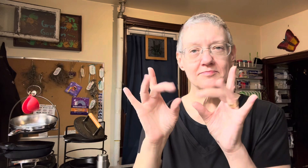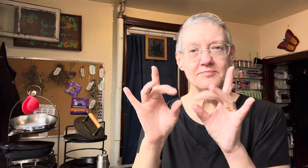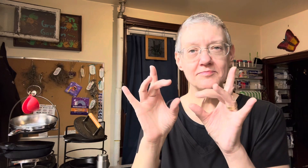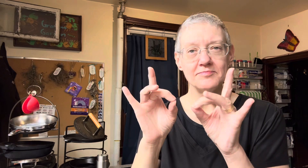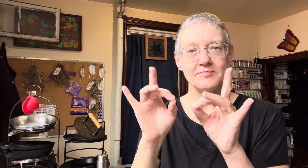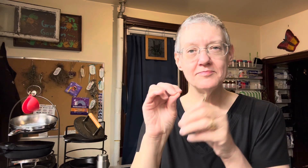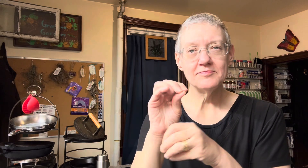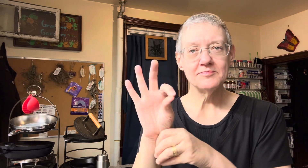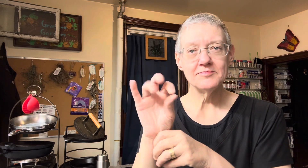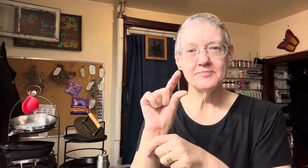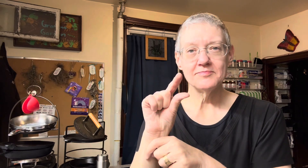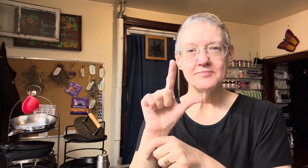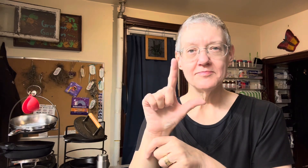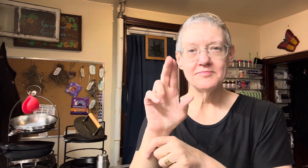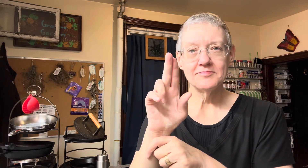replaces the stickiness of gluten.